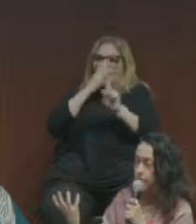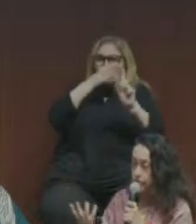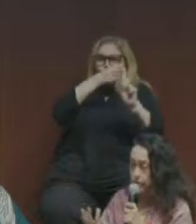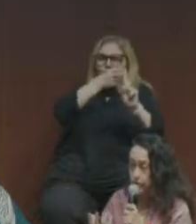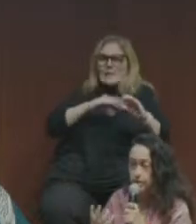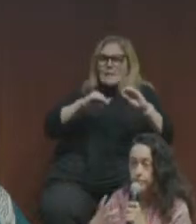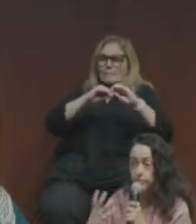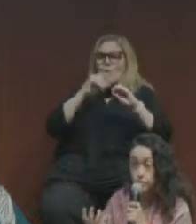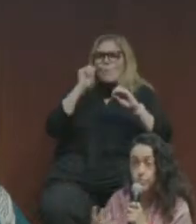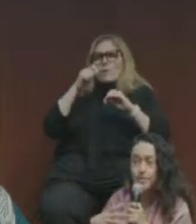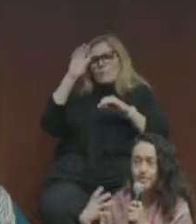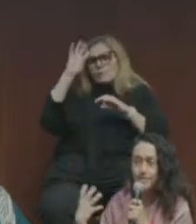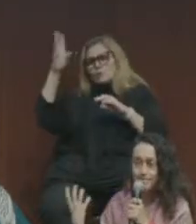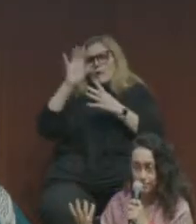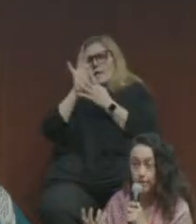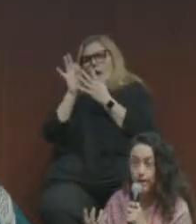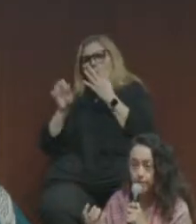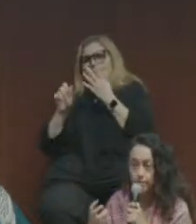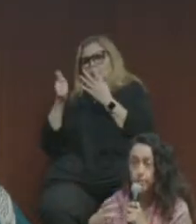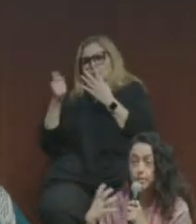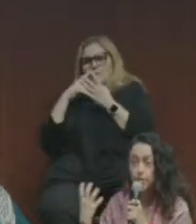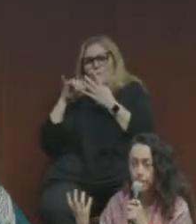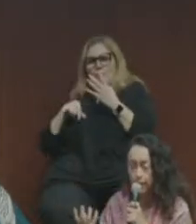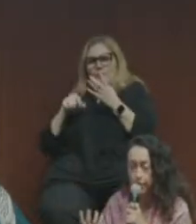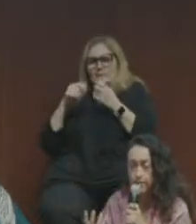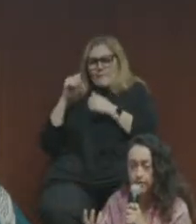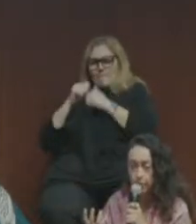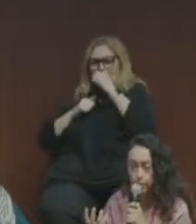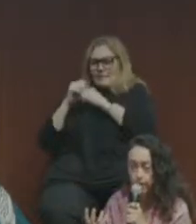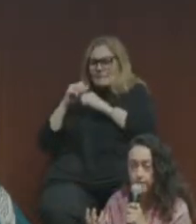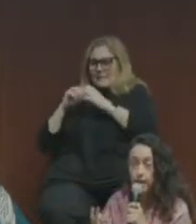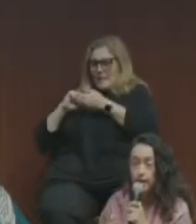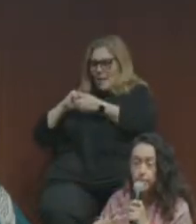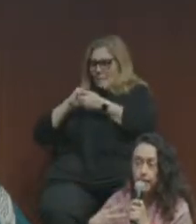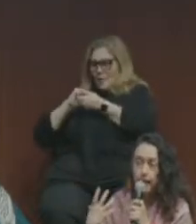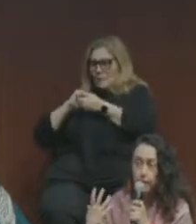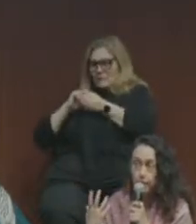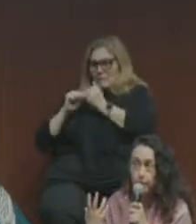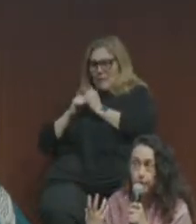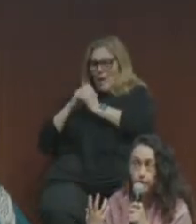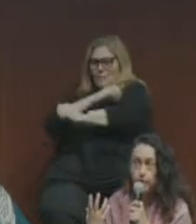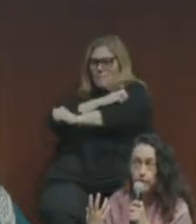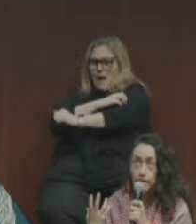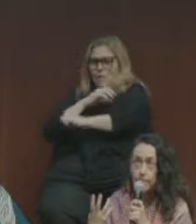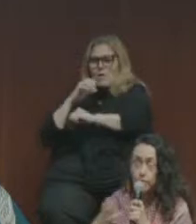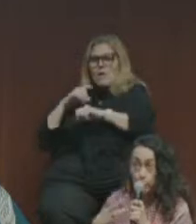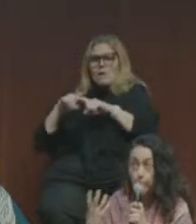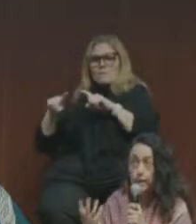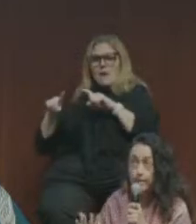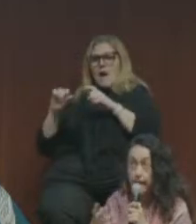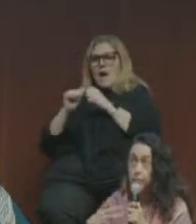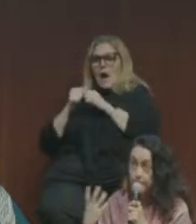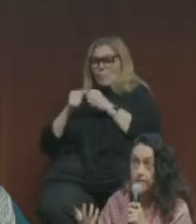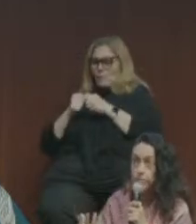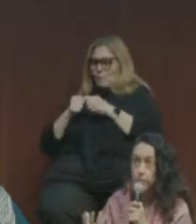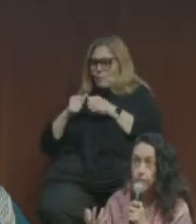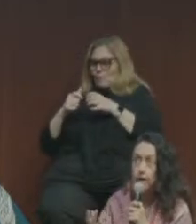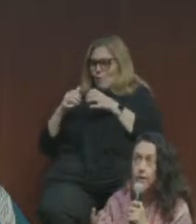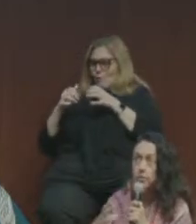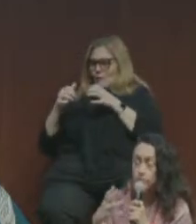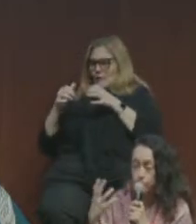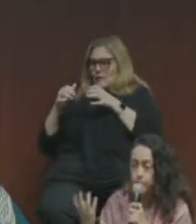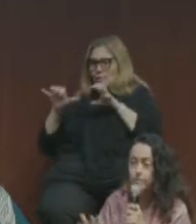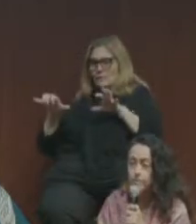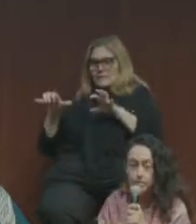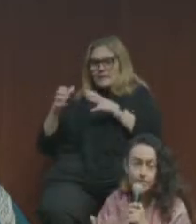these alternatives to this, right? Building our power in these other ways. But how we were growing that, we did grow a